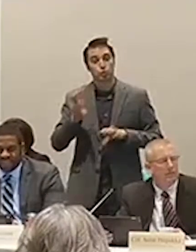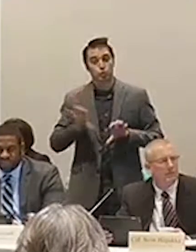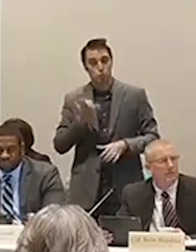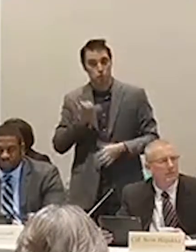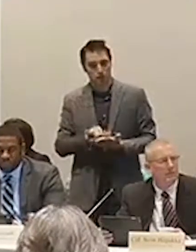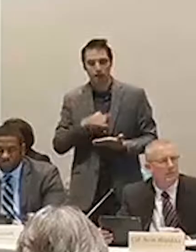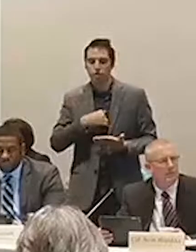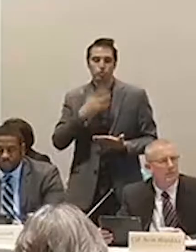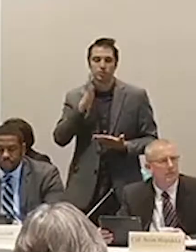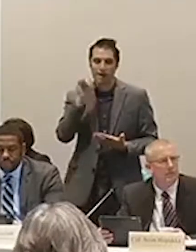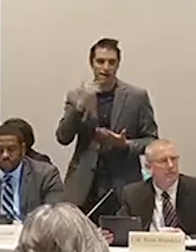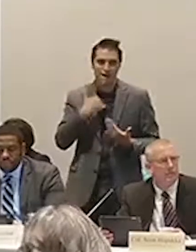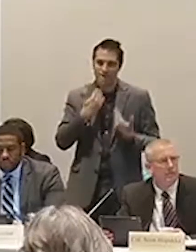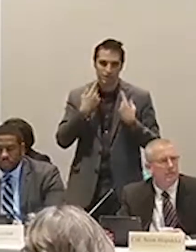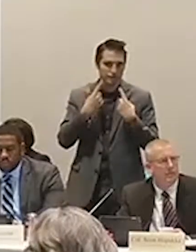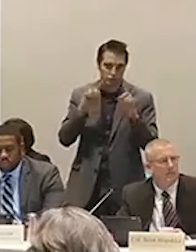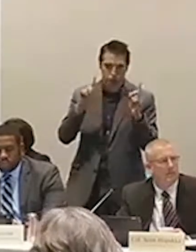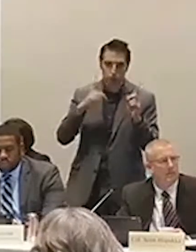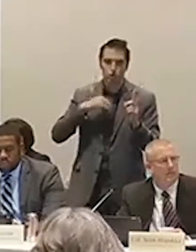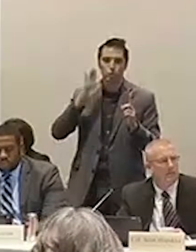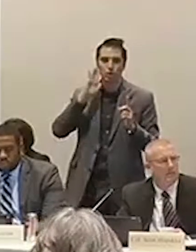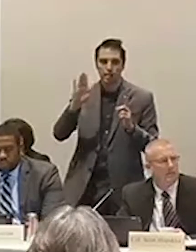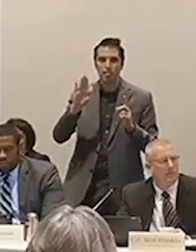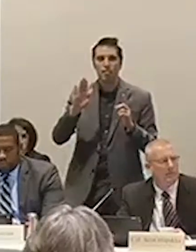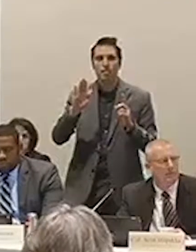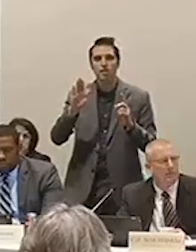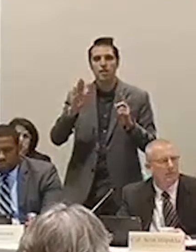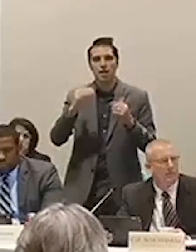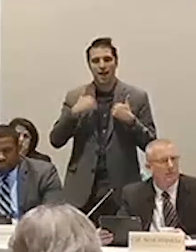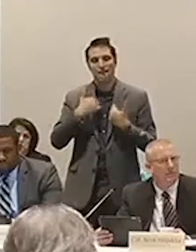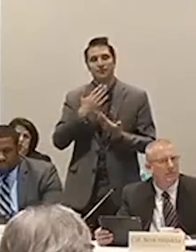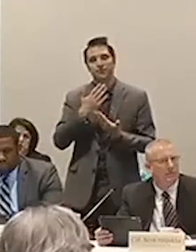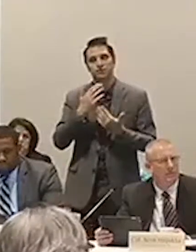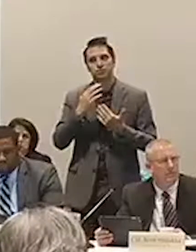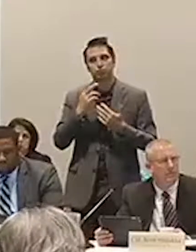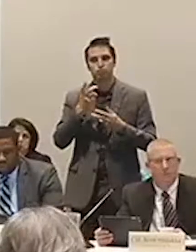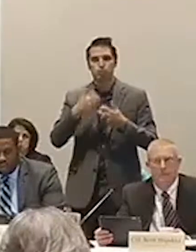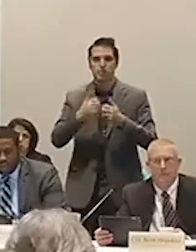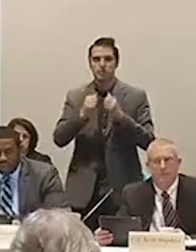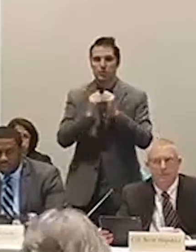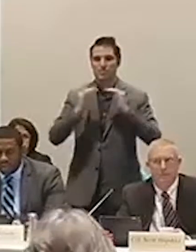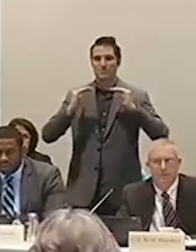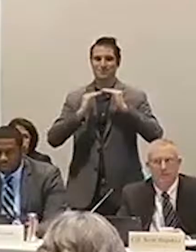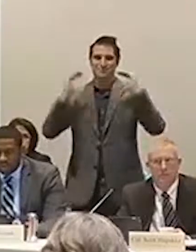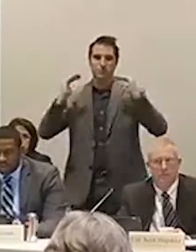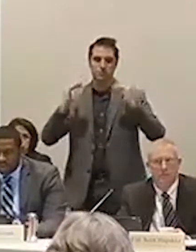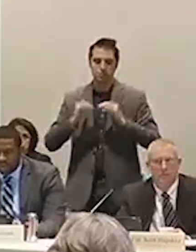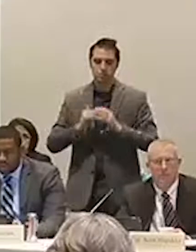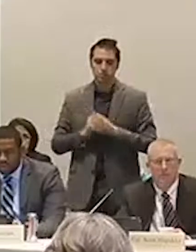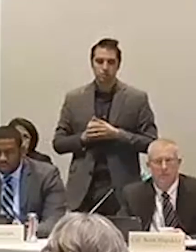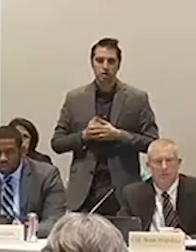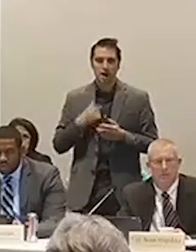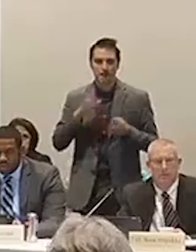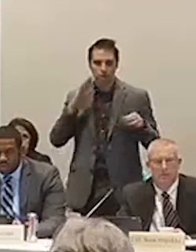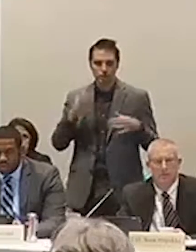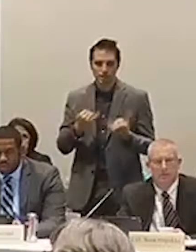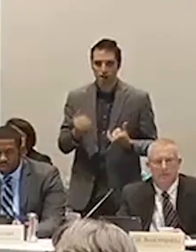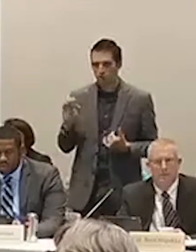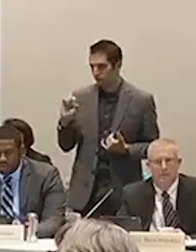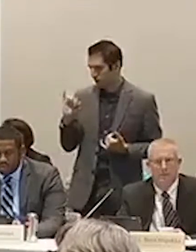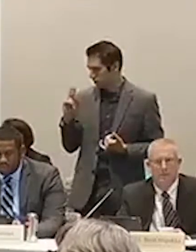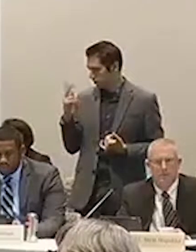introducing an efficiency, you're also aggravating some fairly serious equity issues. So it's something I'm very focused on these days. You know, Eric and I have been